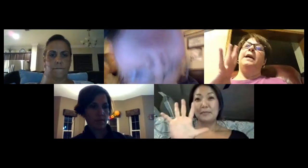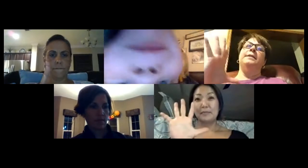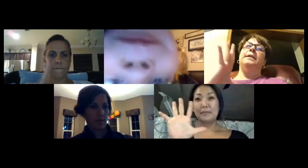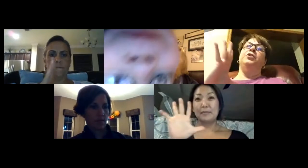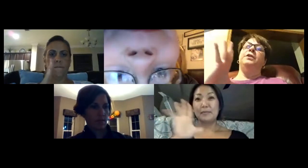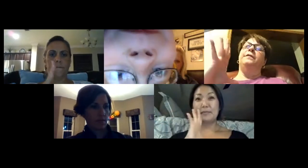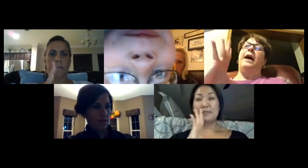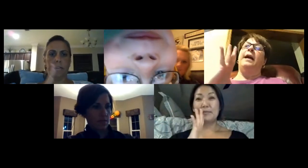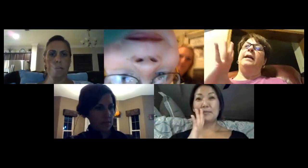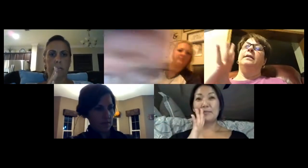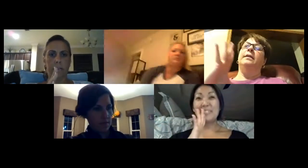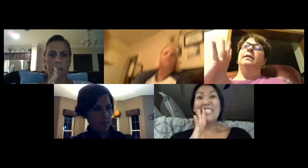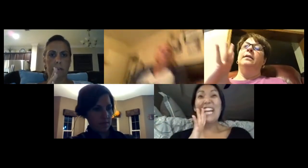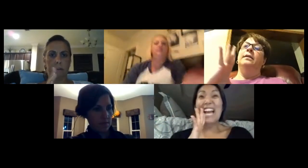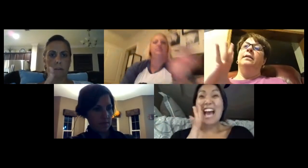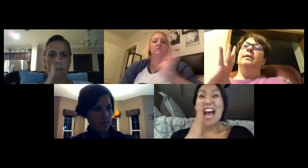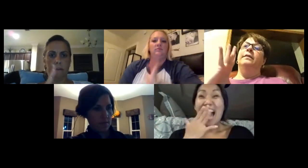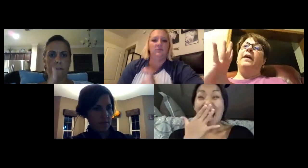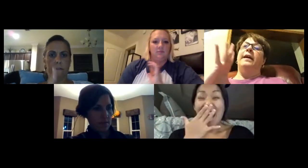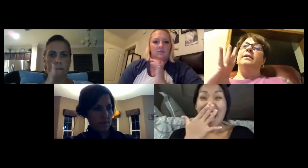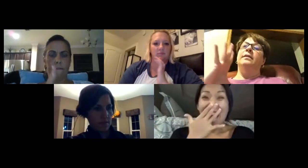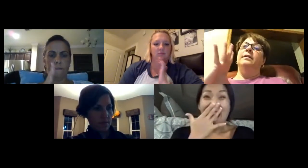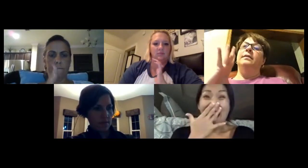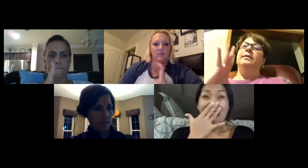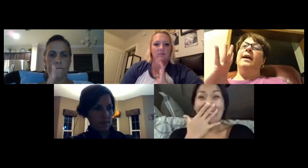and it's just fine. Fine. Yeah.